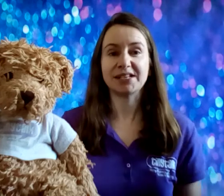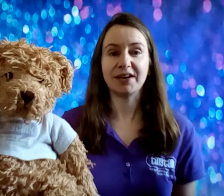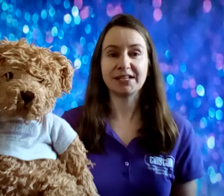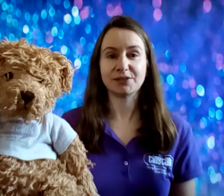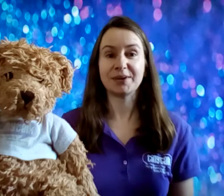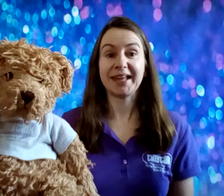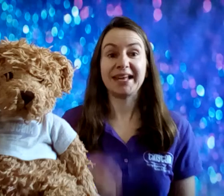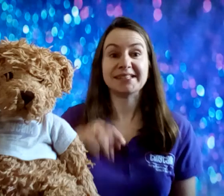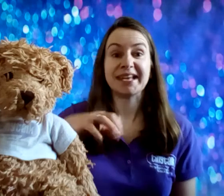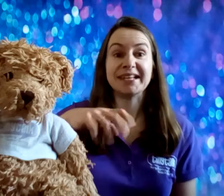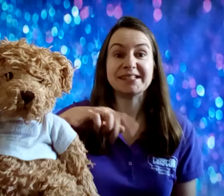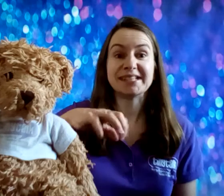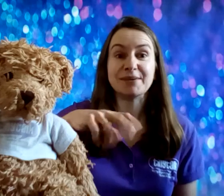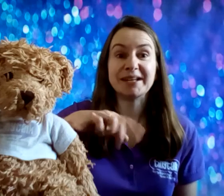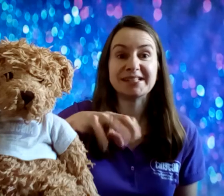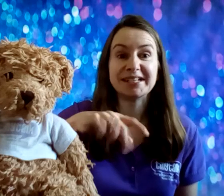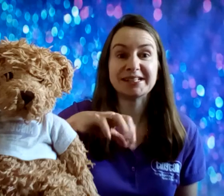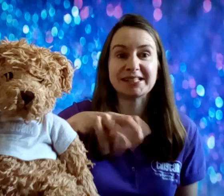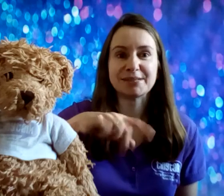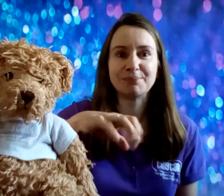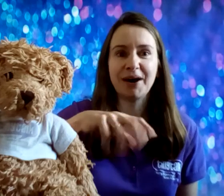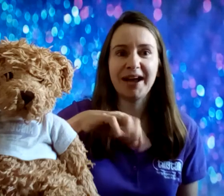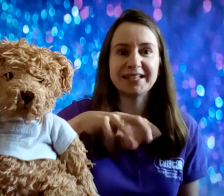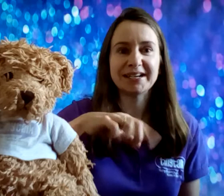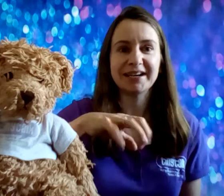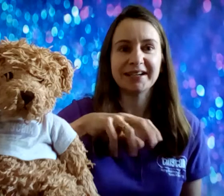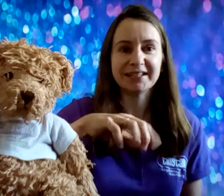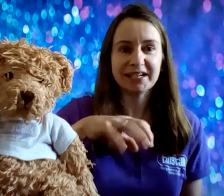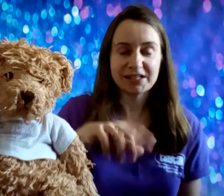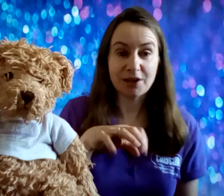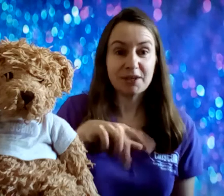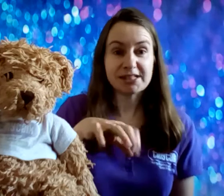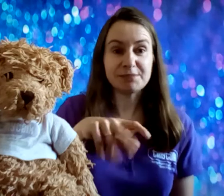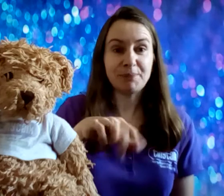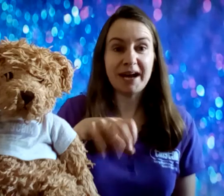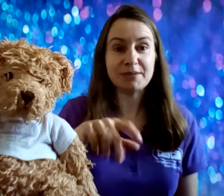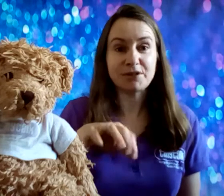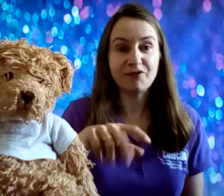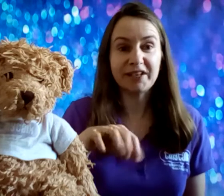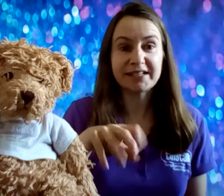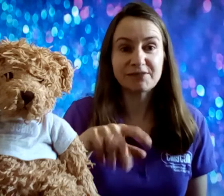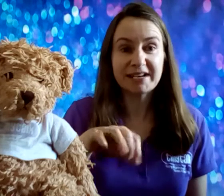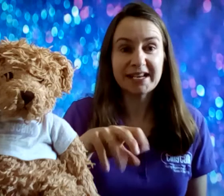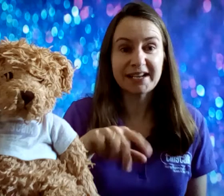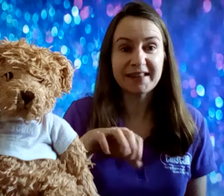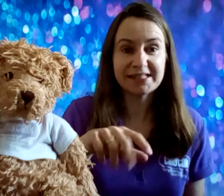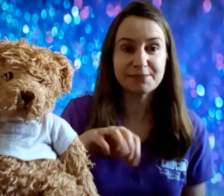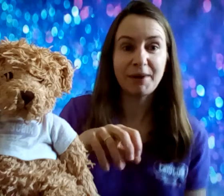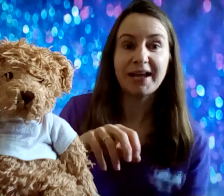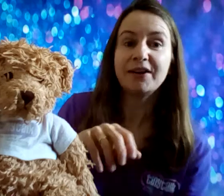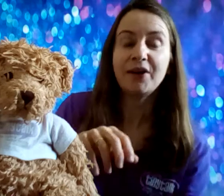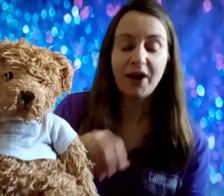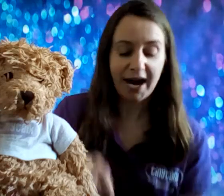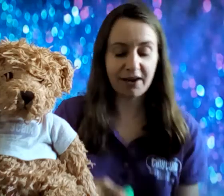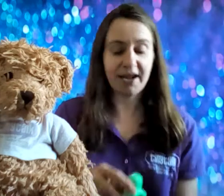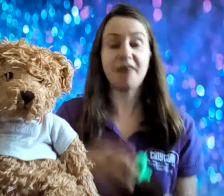Tiny Talk is Incey, Wincey, Spider. So spider with your fingers wriggling like this, spider. And I have